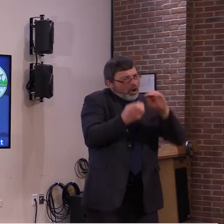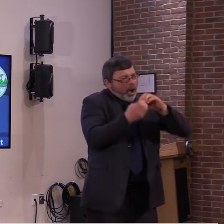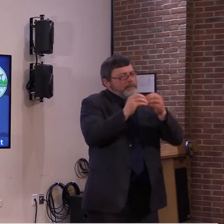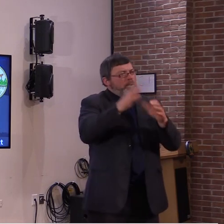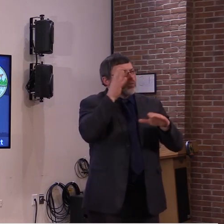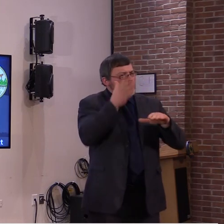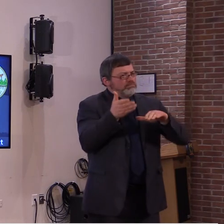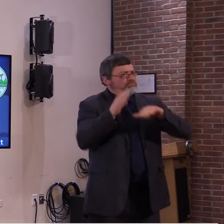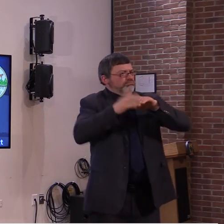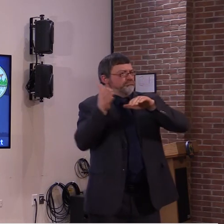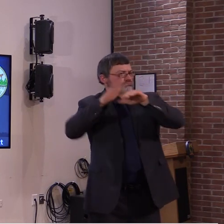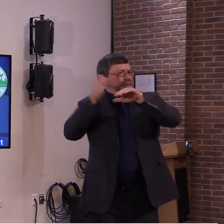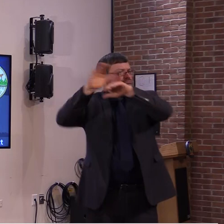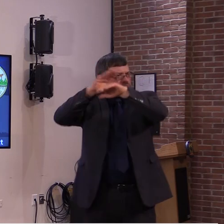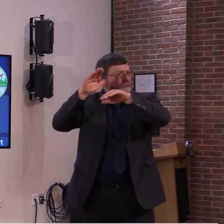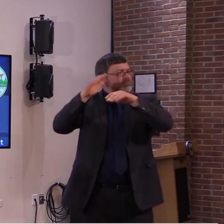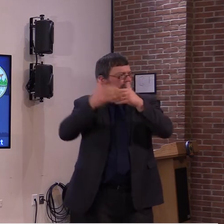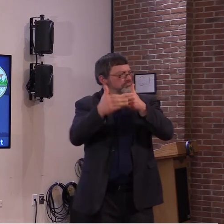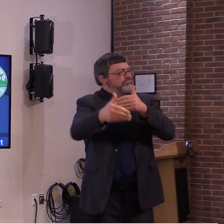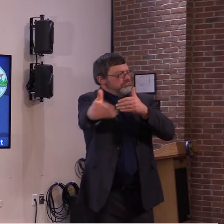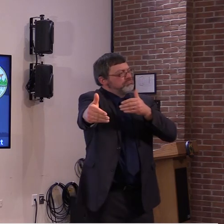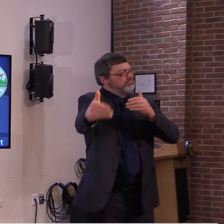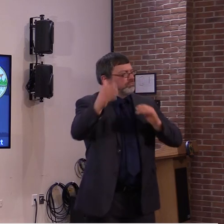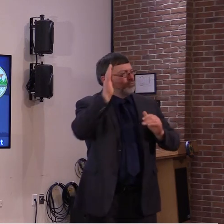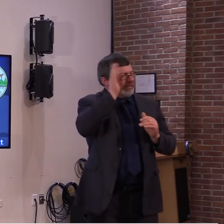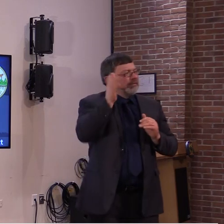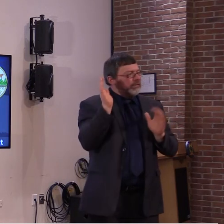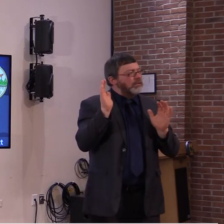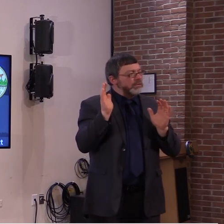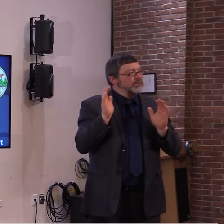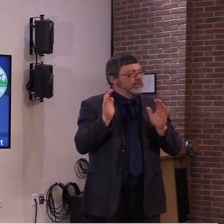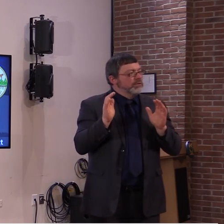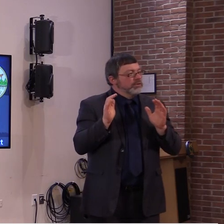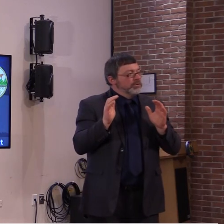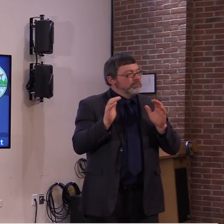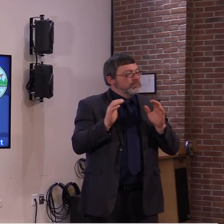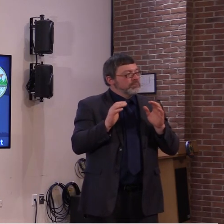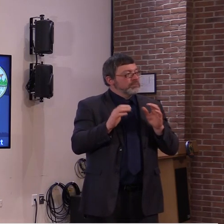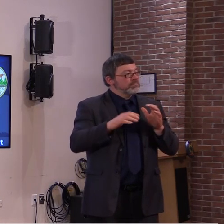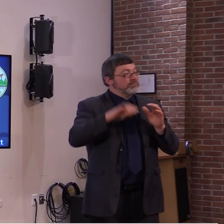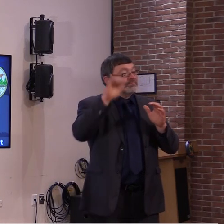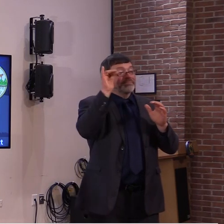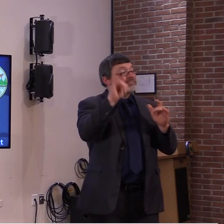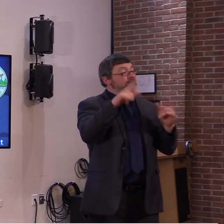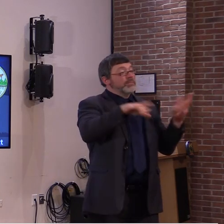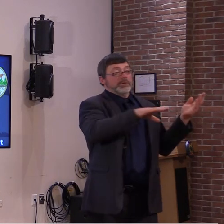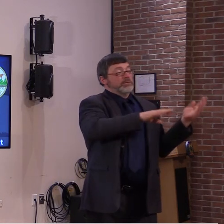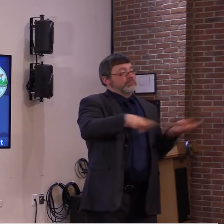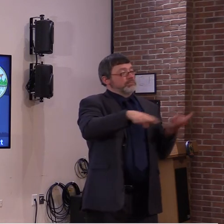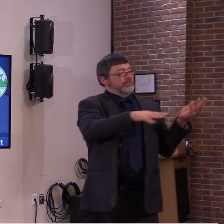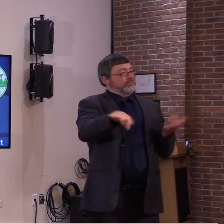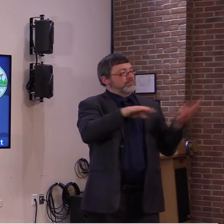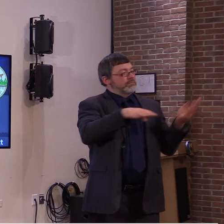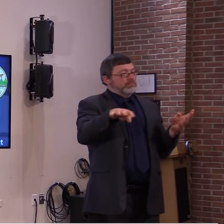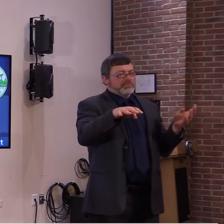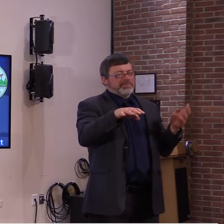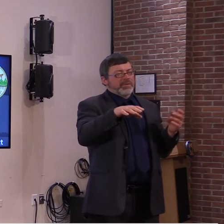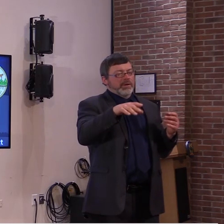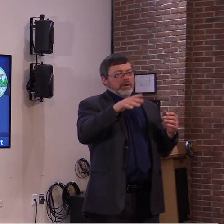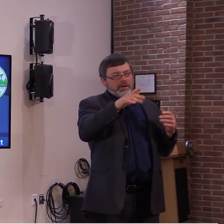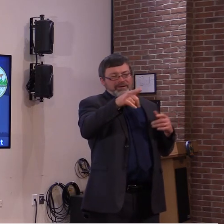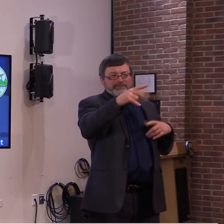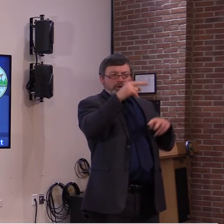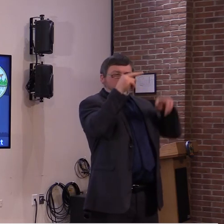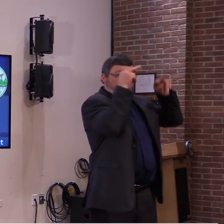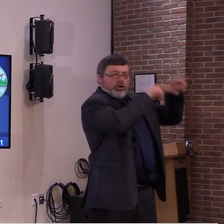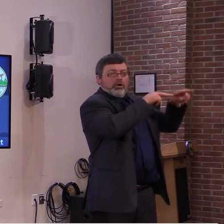in terms of production. You never get to complete 100% unless you're out, and we don't want to run out.